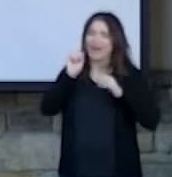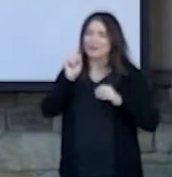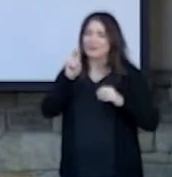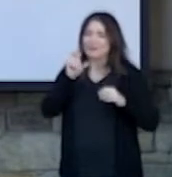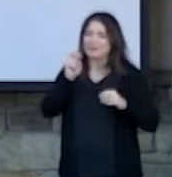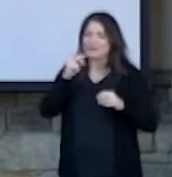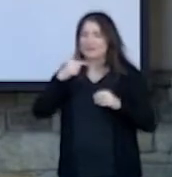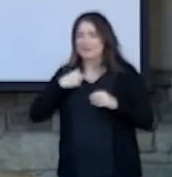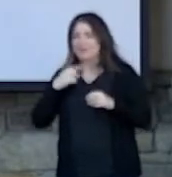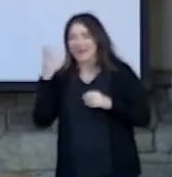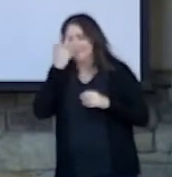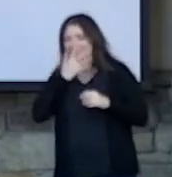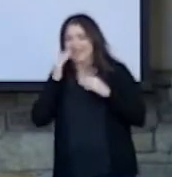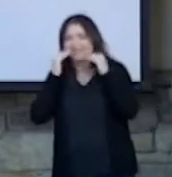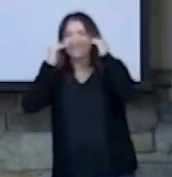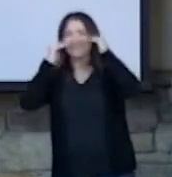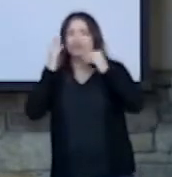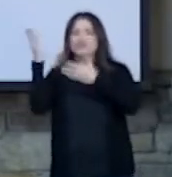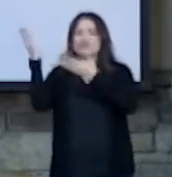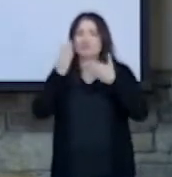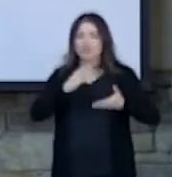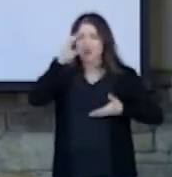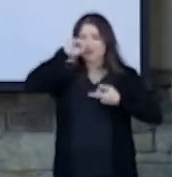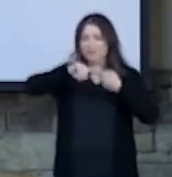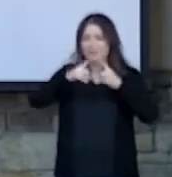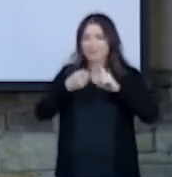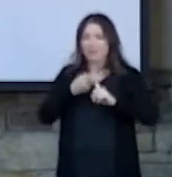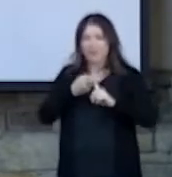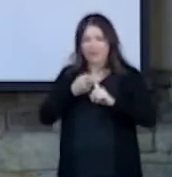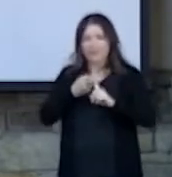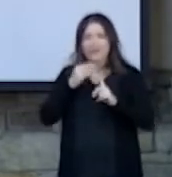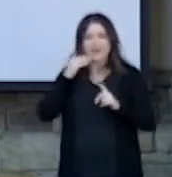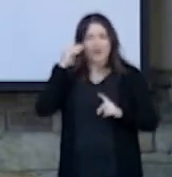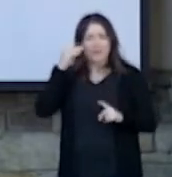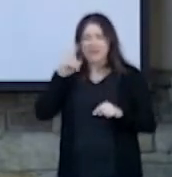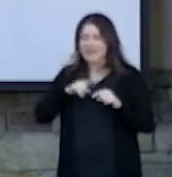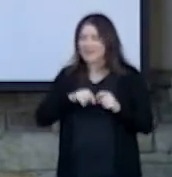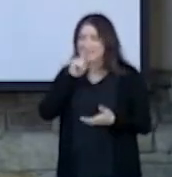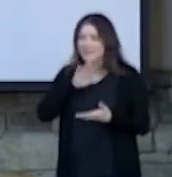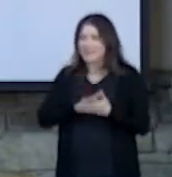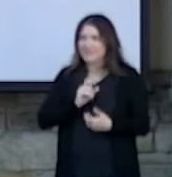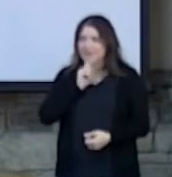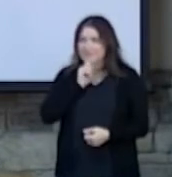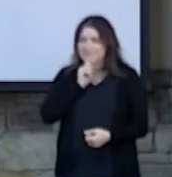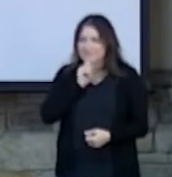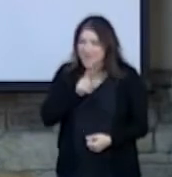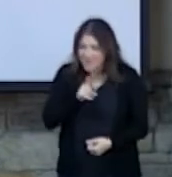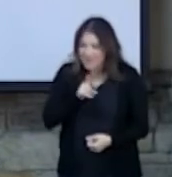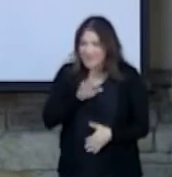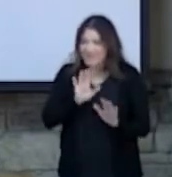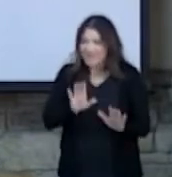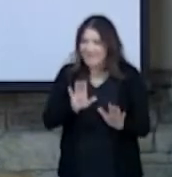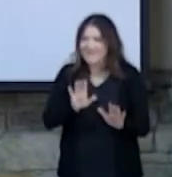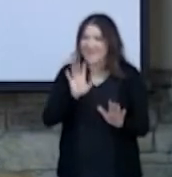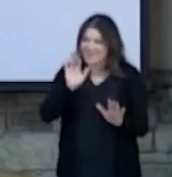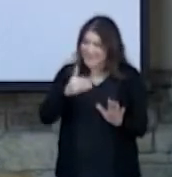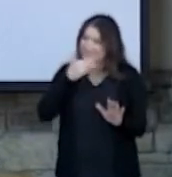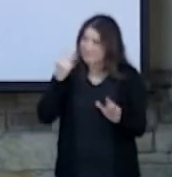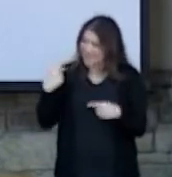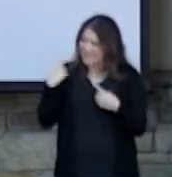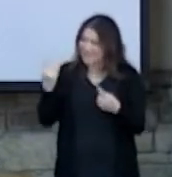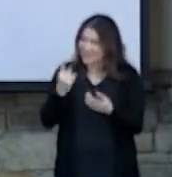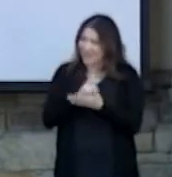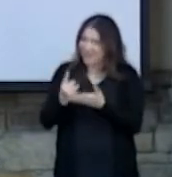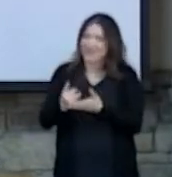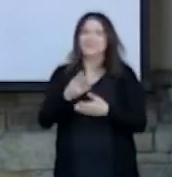my face. She brought her boyfriend home with her. I can't believe I actually got that out. And wow, that's the best I've done all week. His name